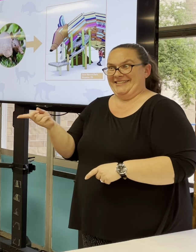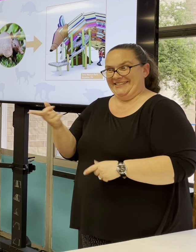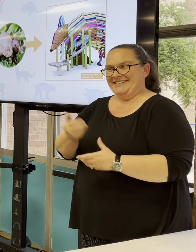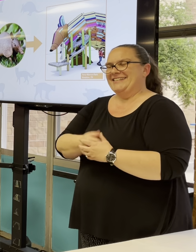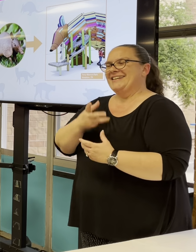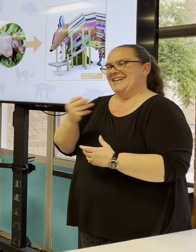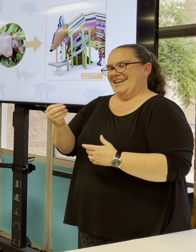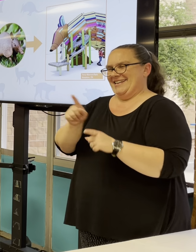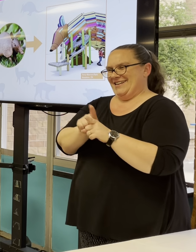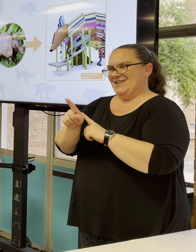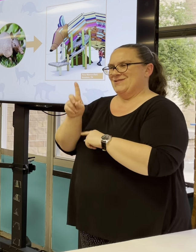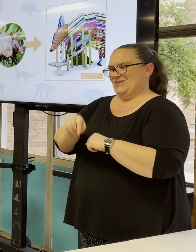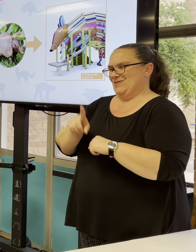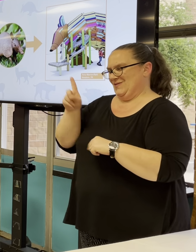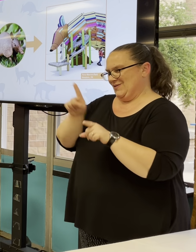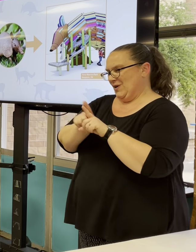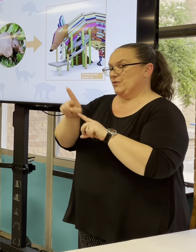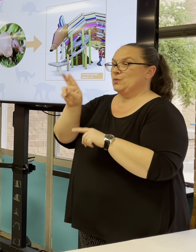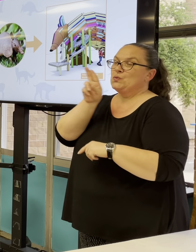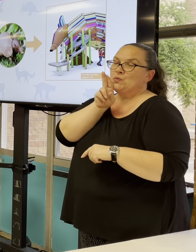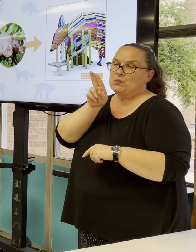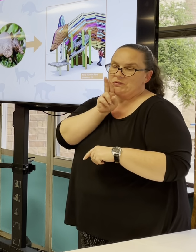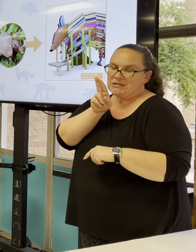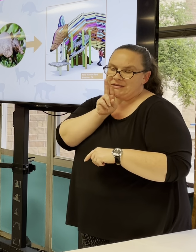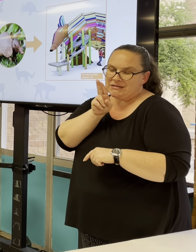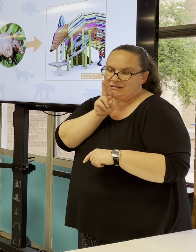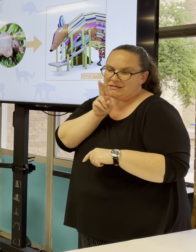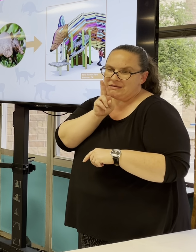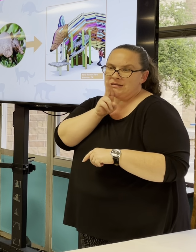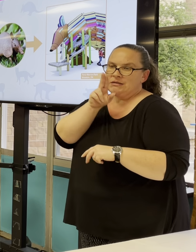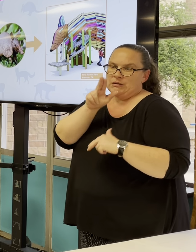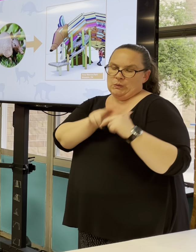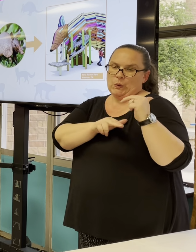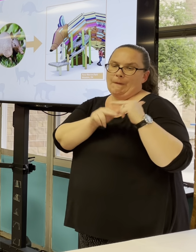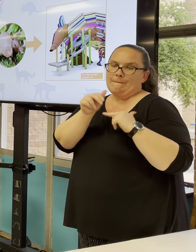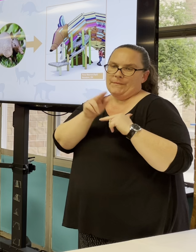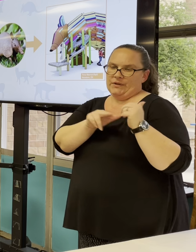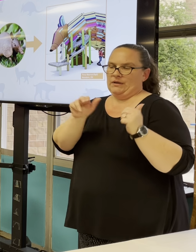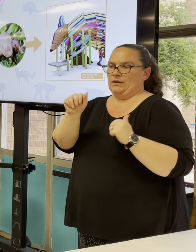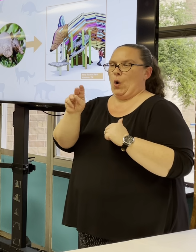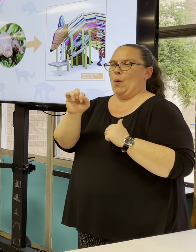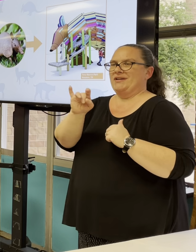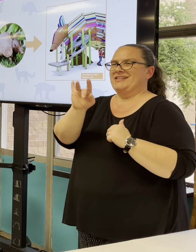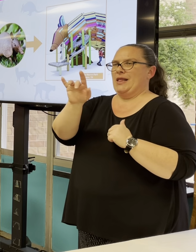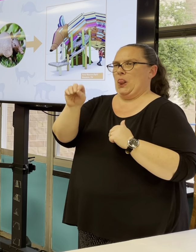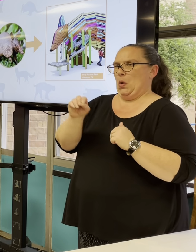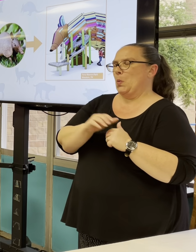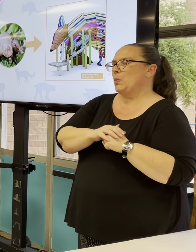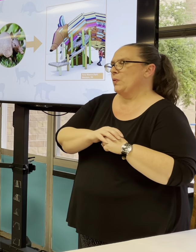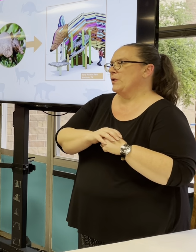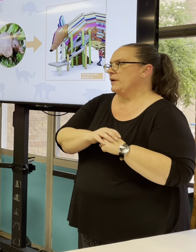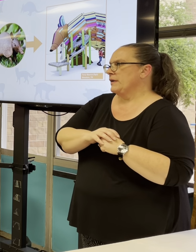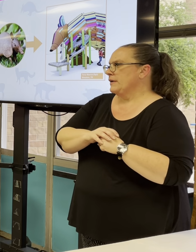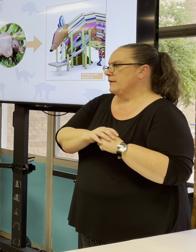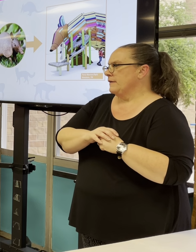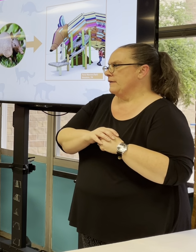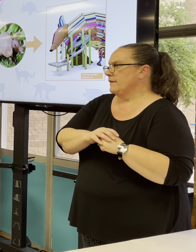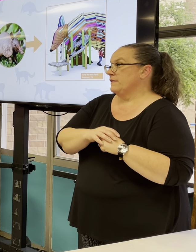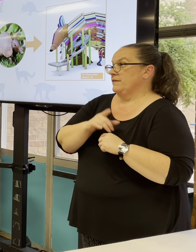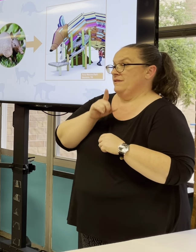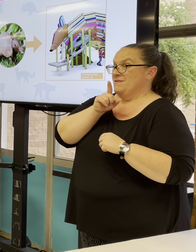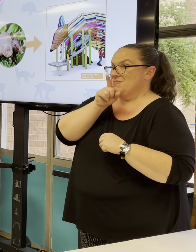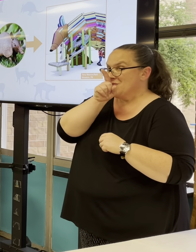And then we're doing this also in Houston, where we're building this armadillo. But what we're